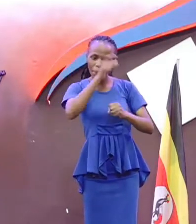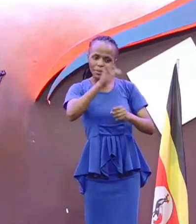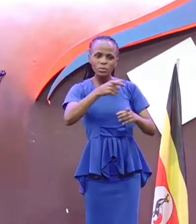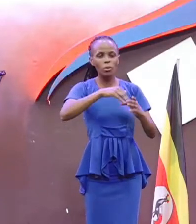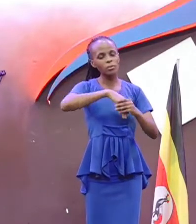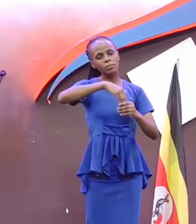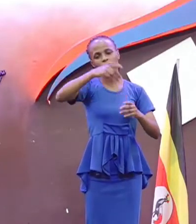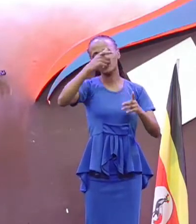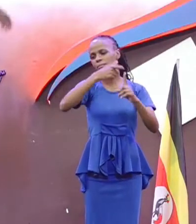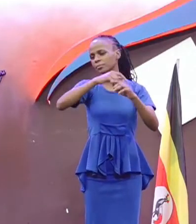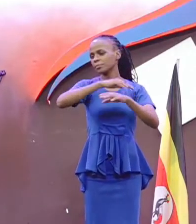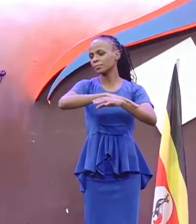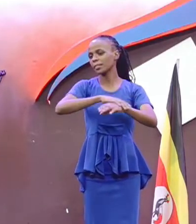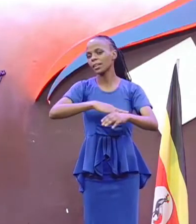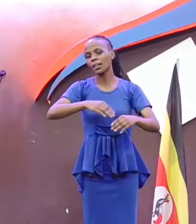one from Buganda